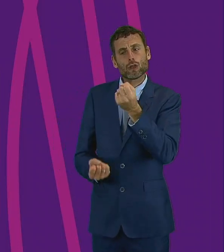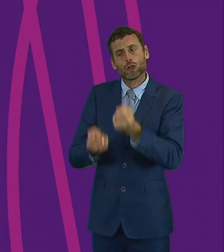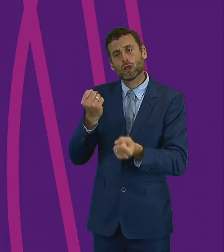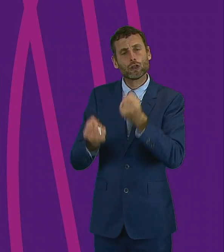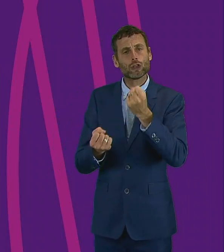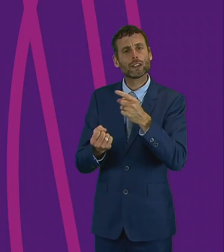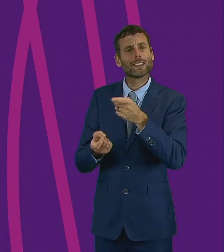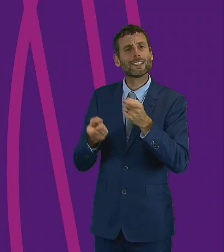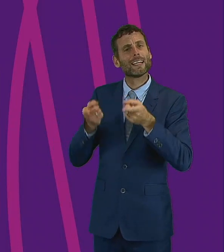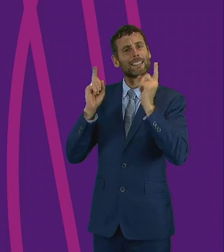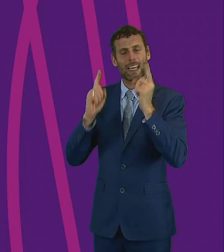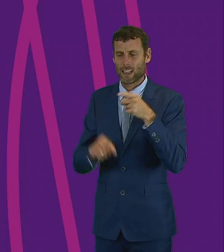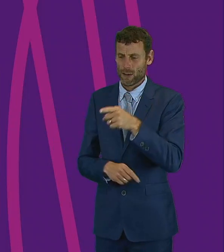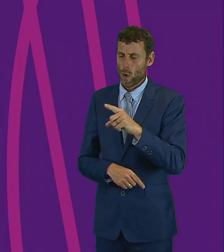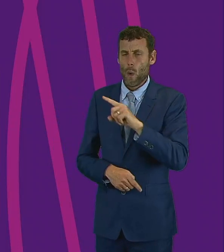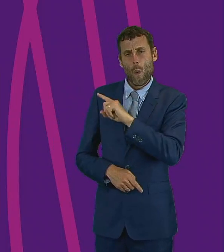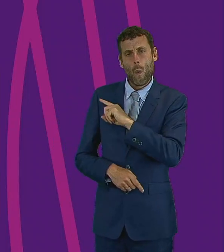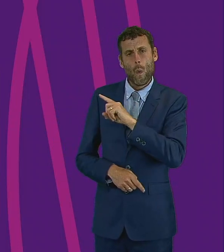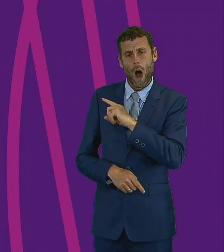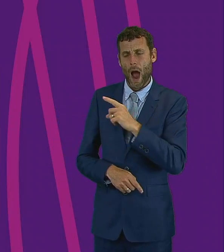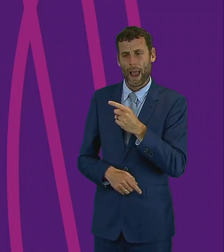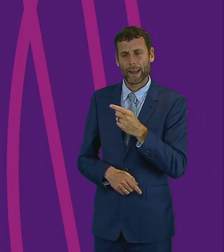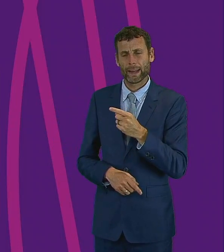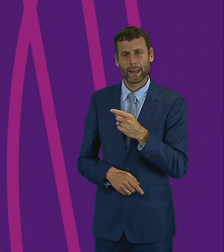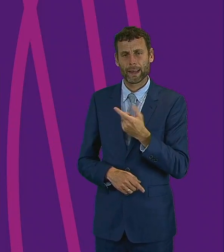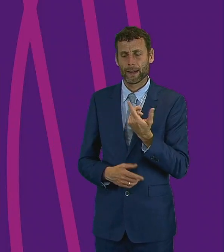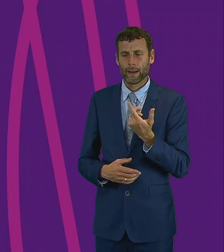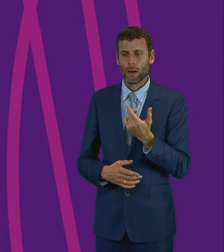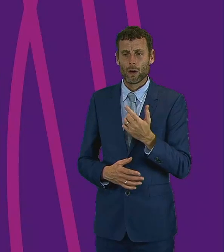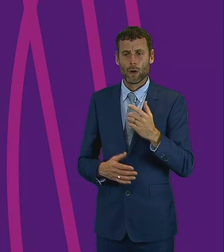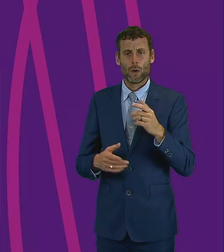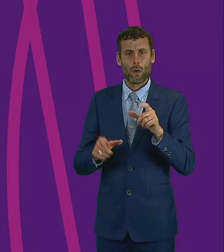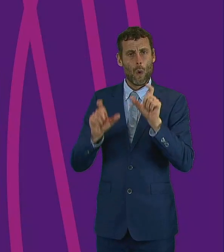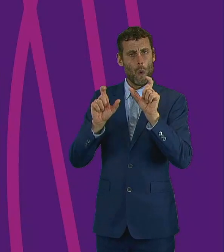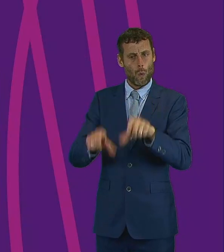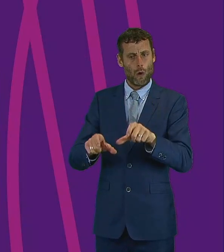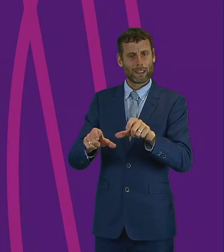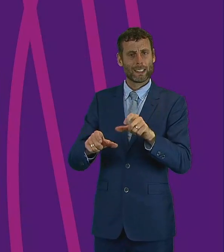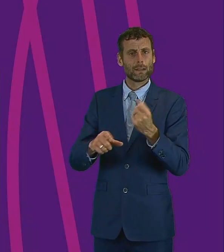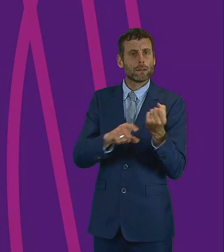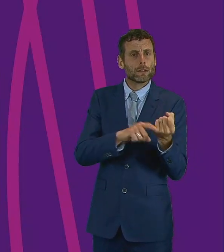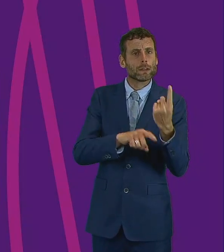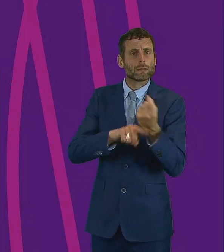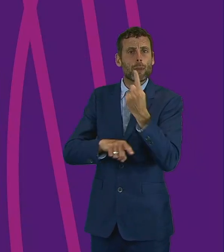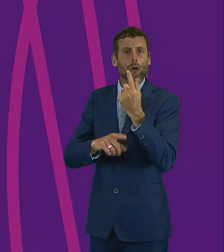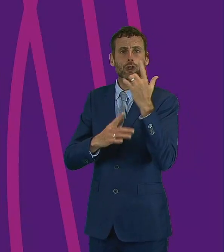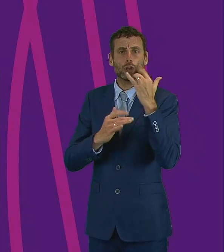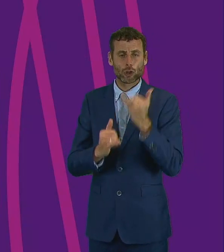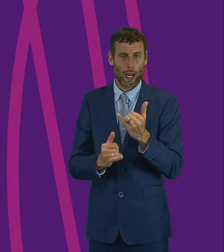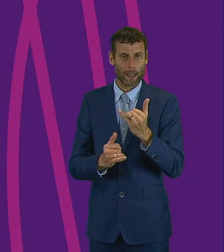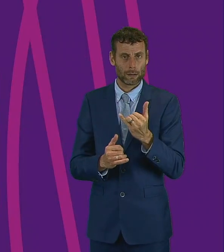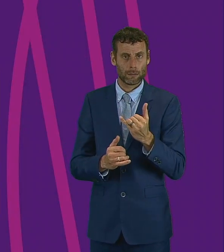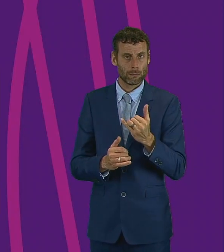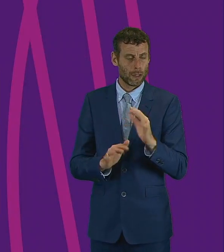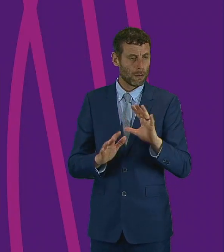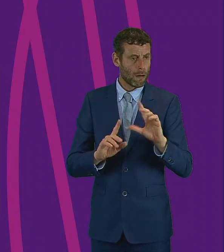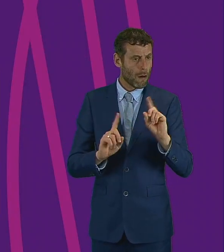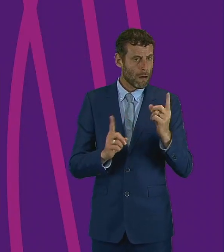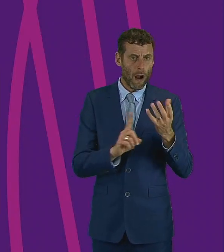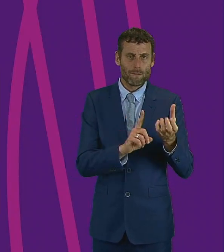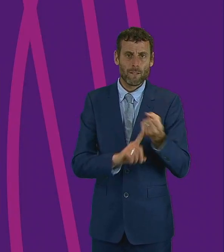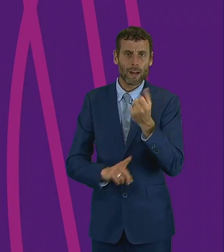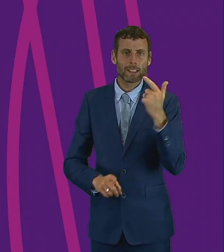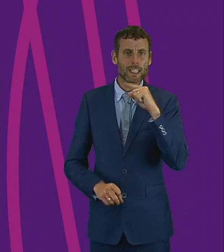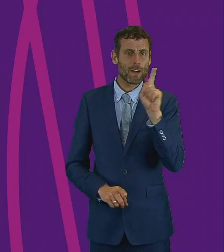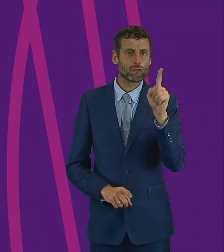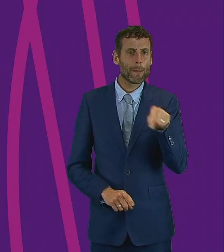spot checks had lost almost 700 people. He didn't know the answer. So can the First Minister tell me, do we